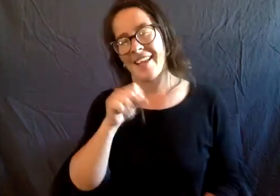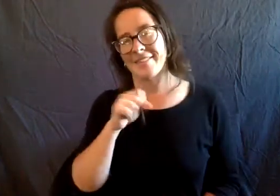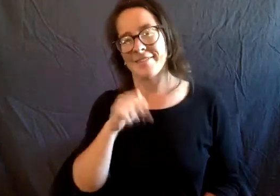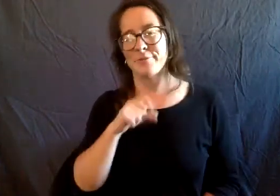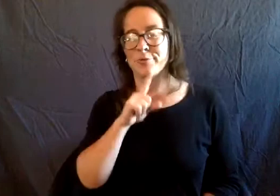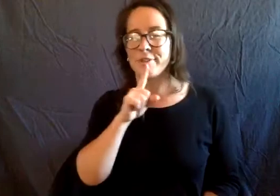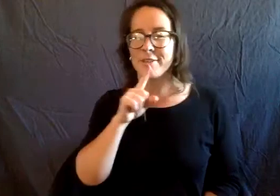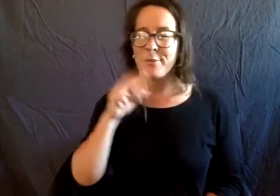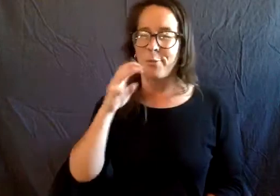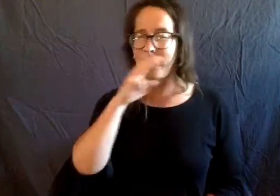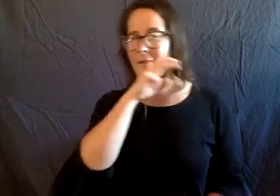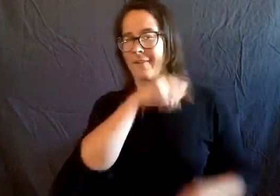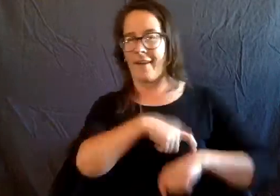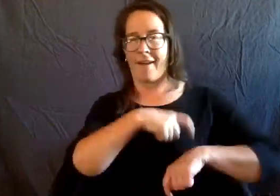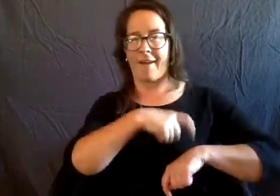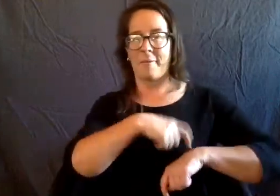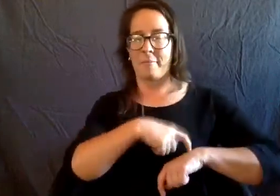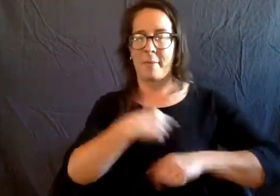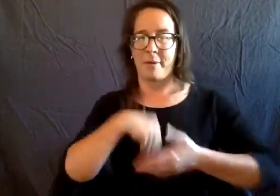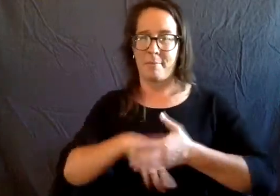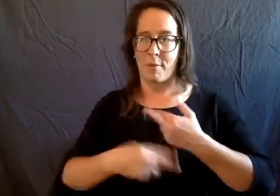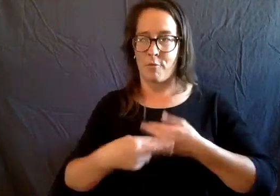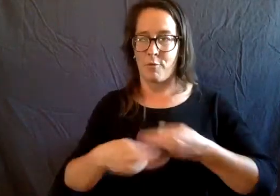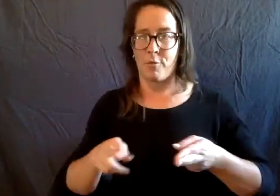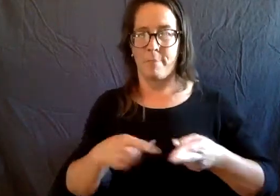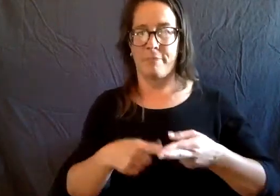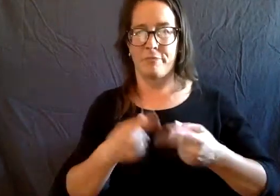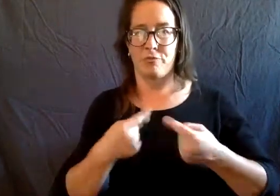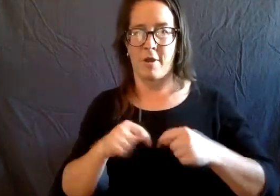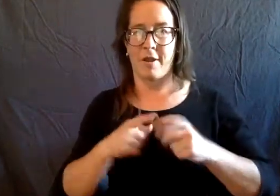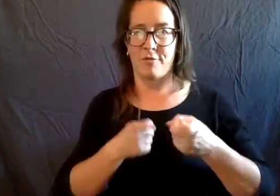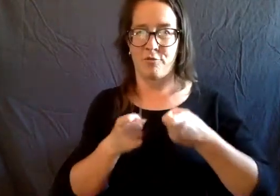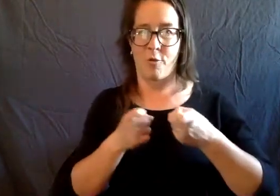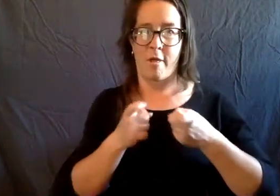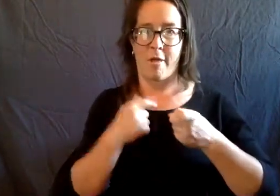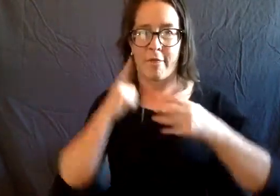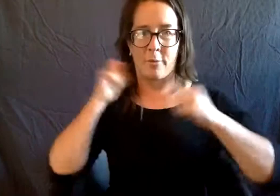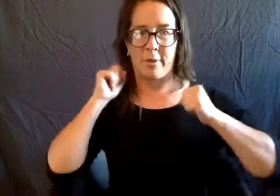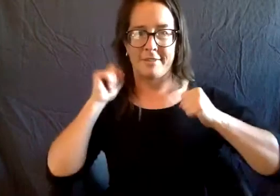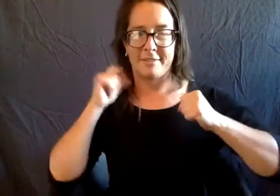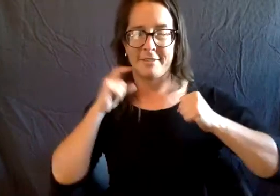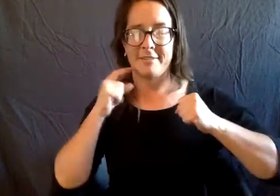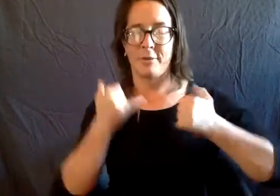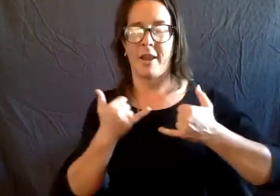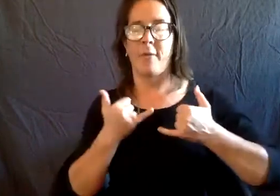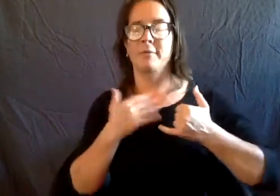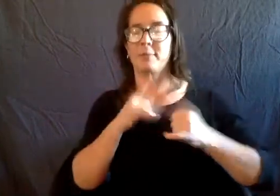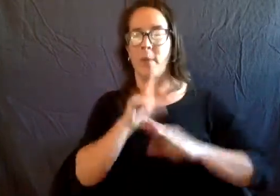It's a really weird time because I'm like in my room trying to control all the noise. So now is a good time because it's quiet right